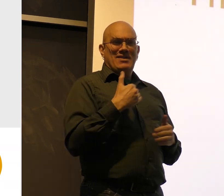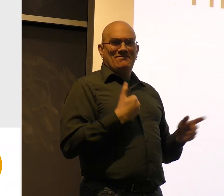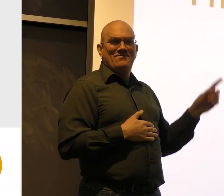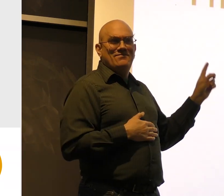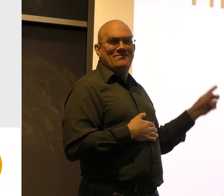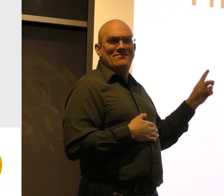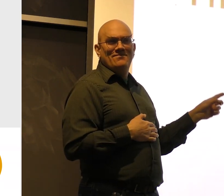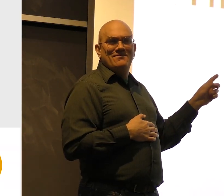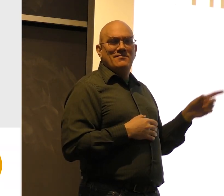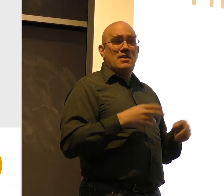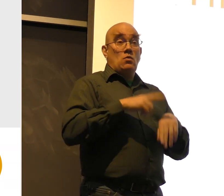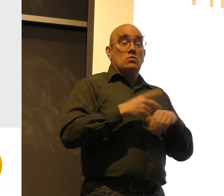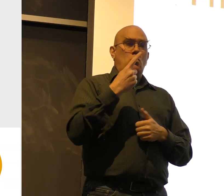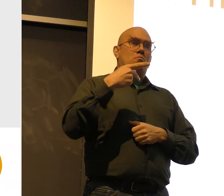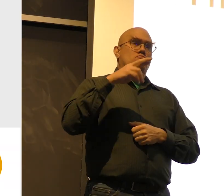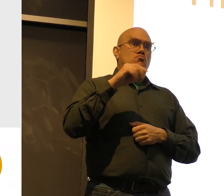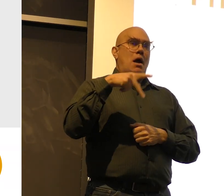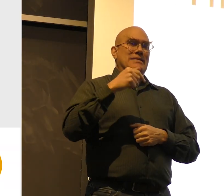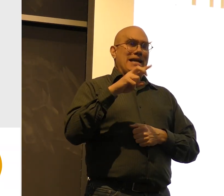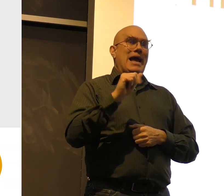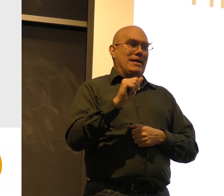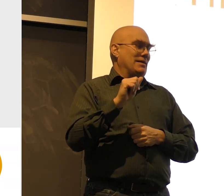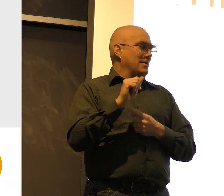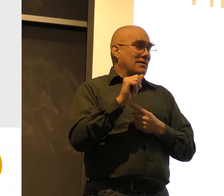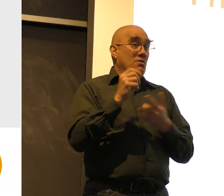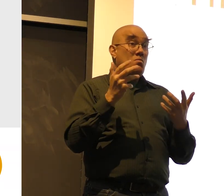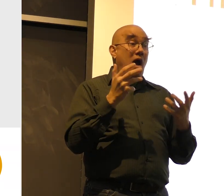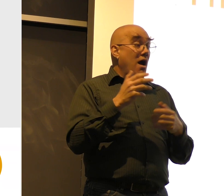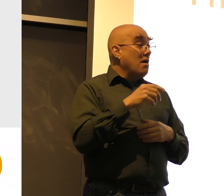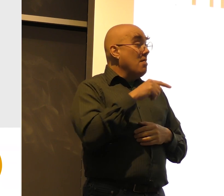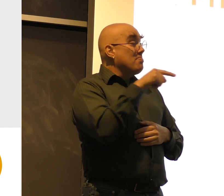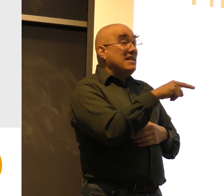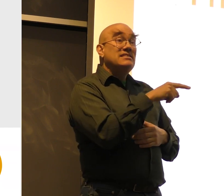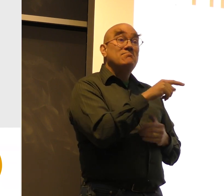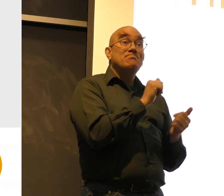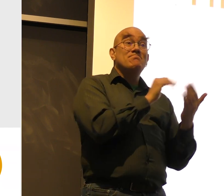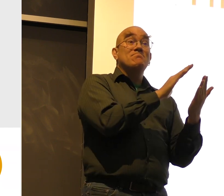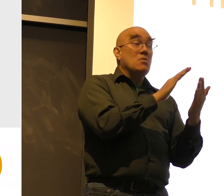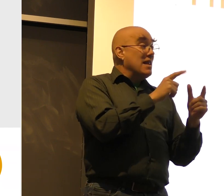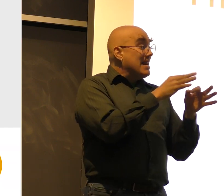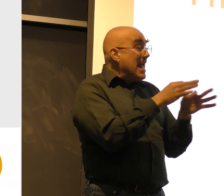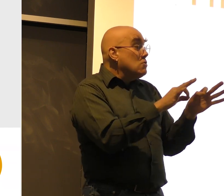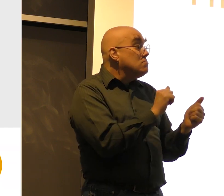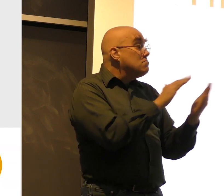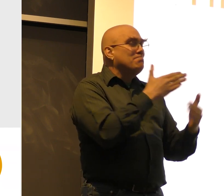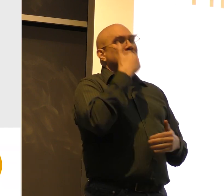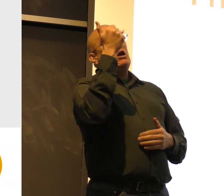emerge, what factors they belong to. So of course, one is propaganda, clearly. So this approach, when we